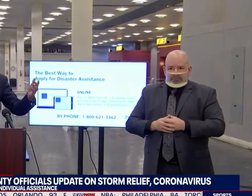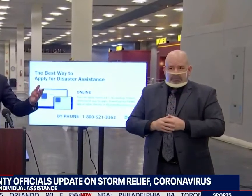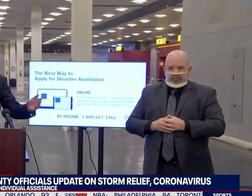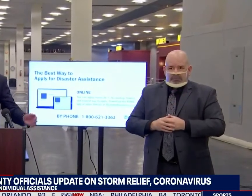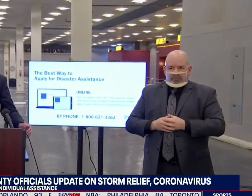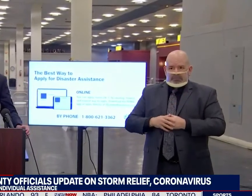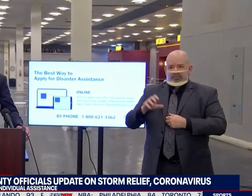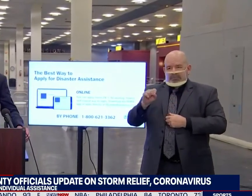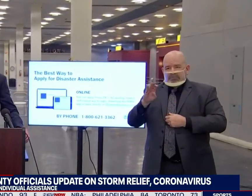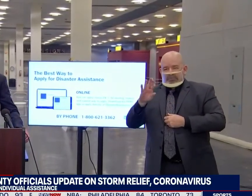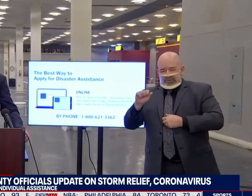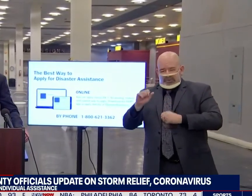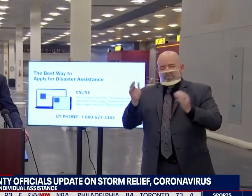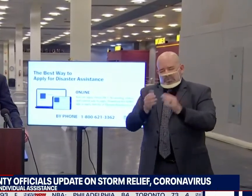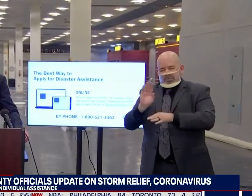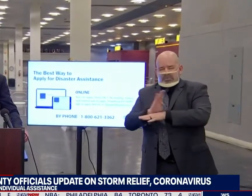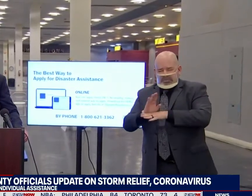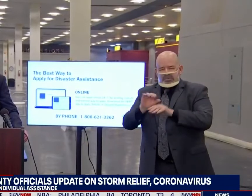businessadministration.gov.